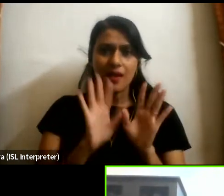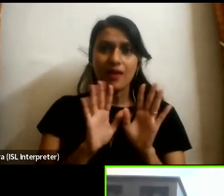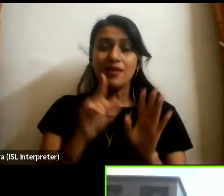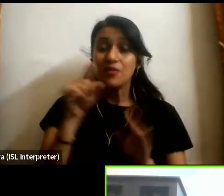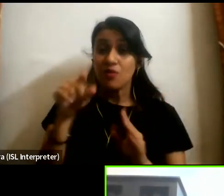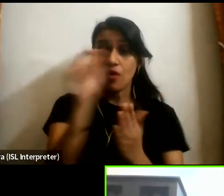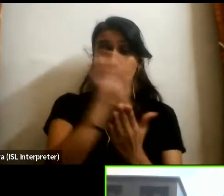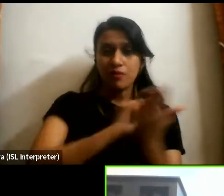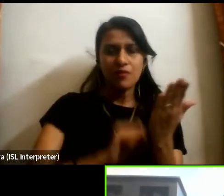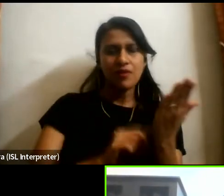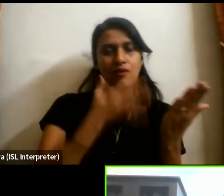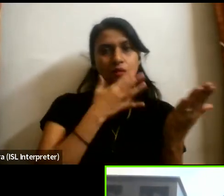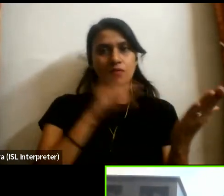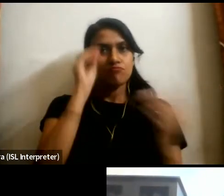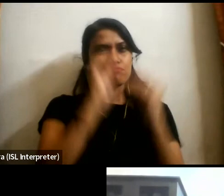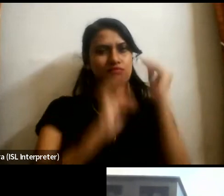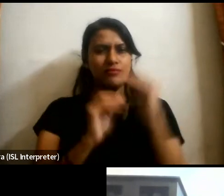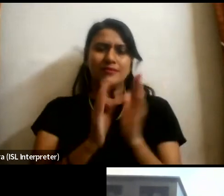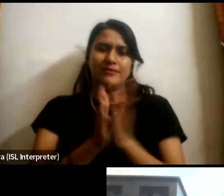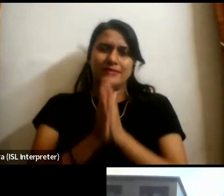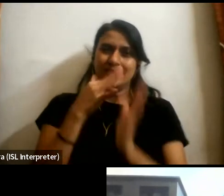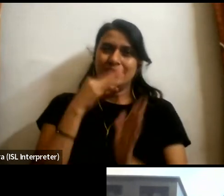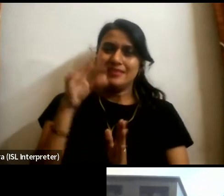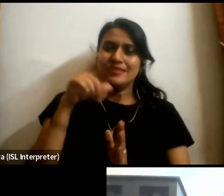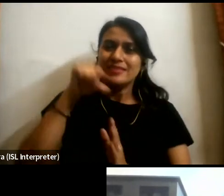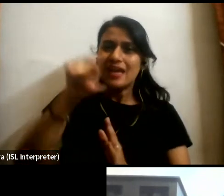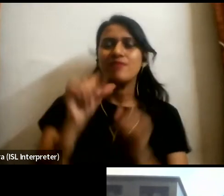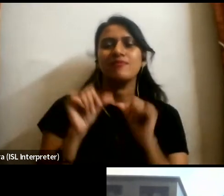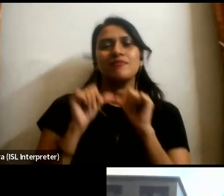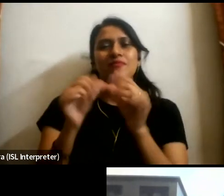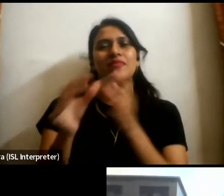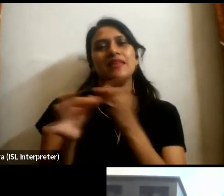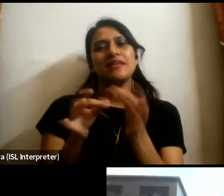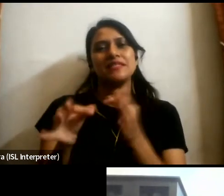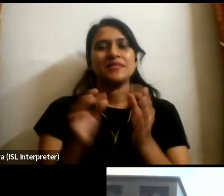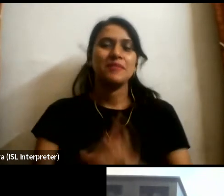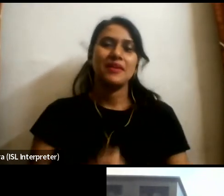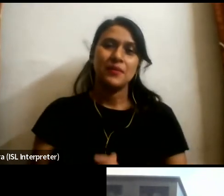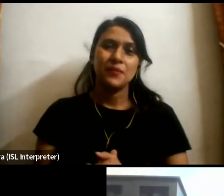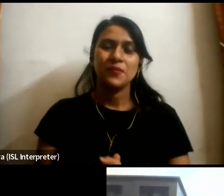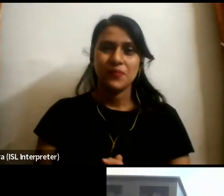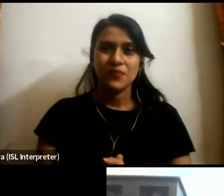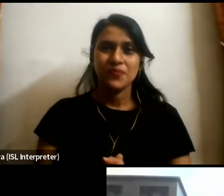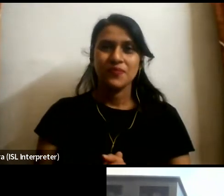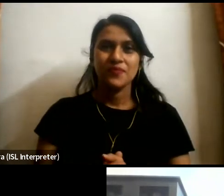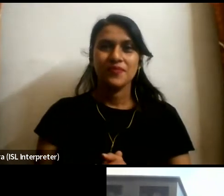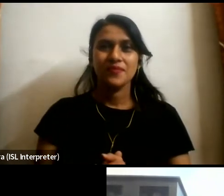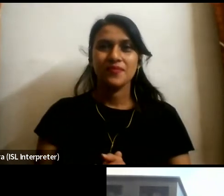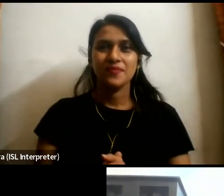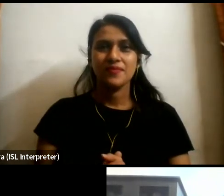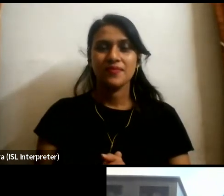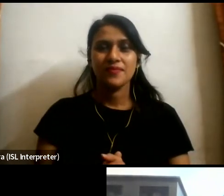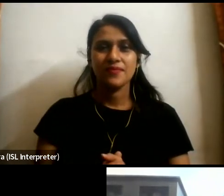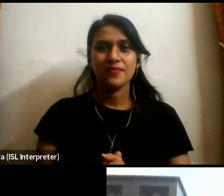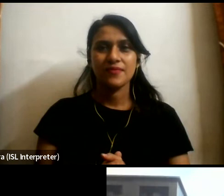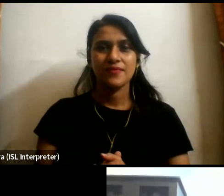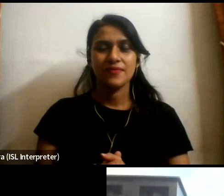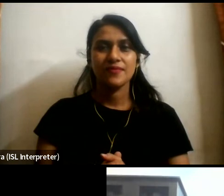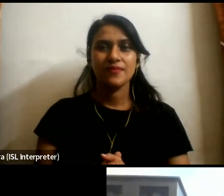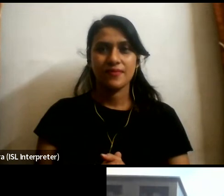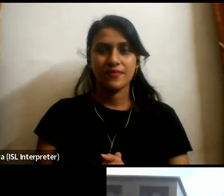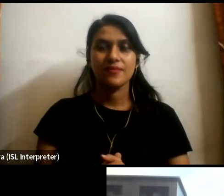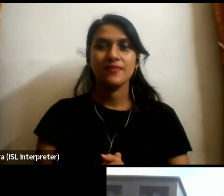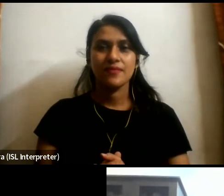in the book. So I leave it to you to, bring that to the fore. I think so.